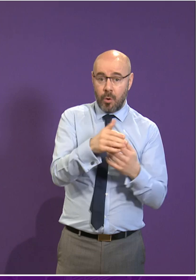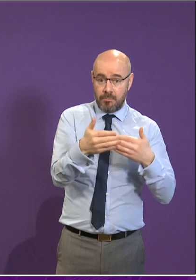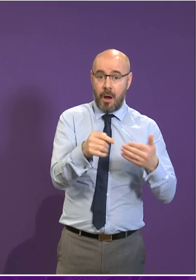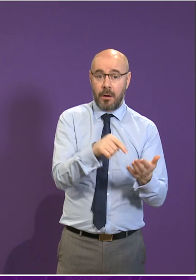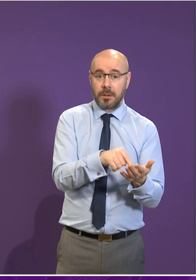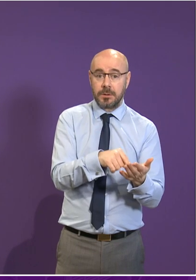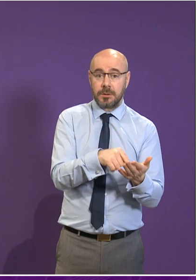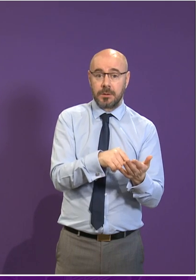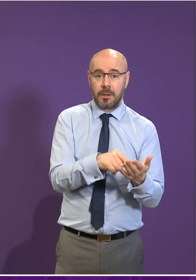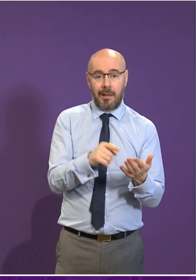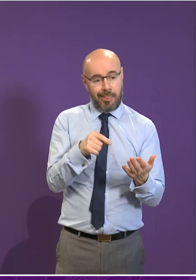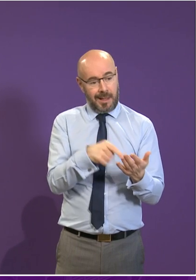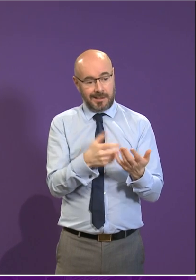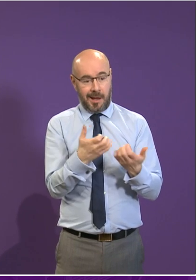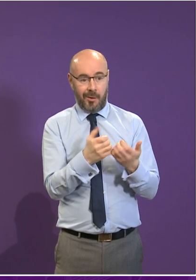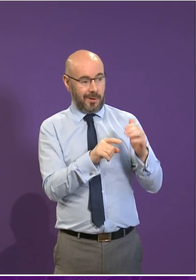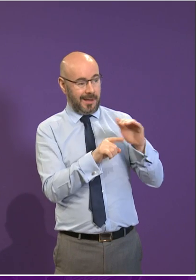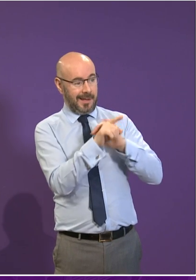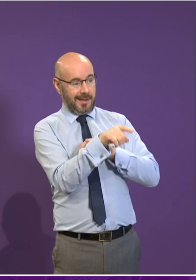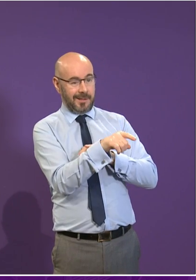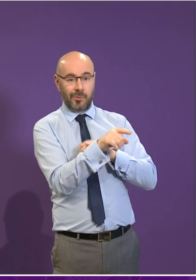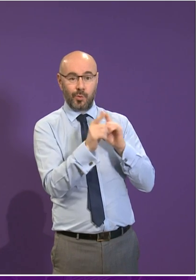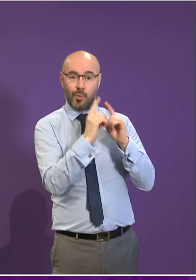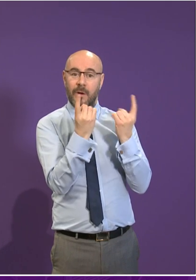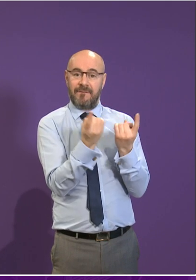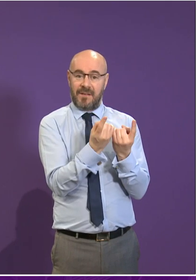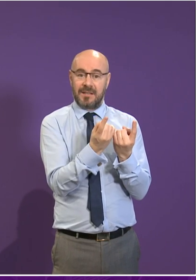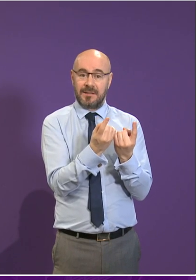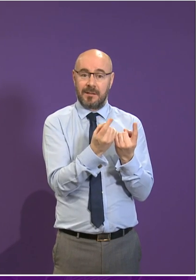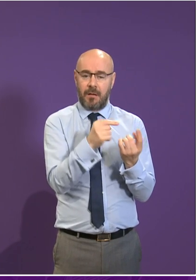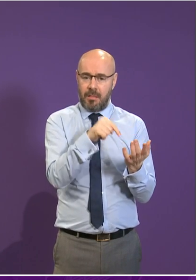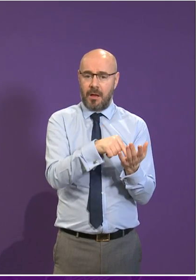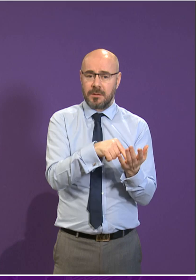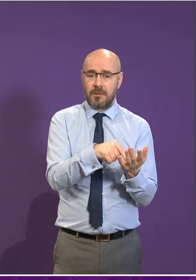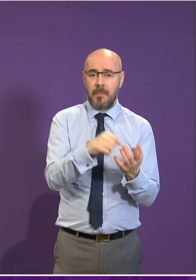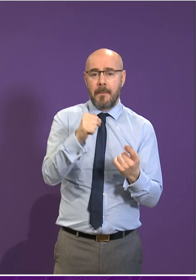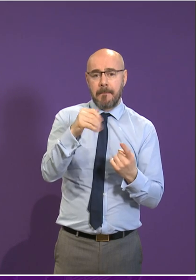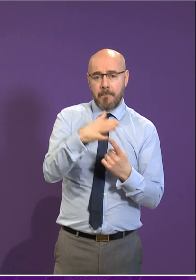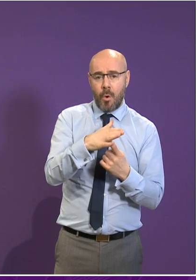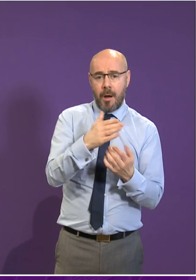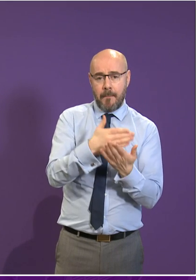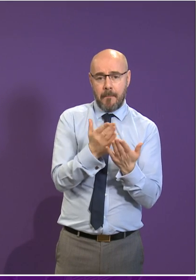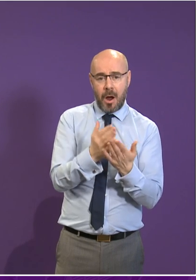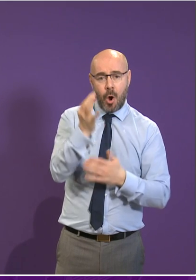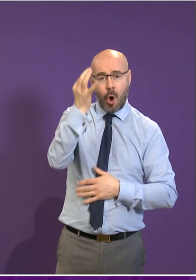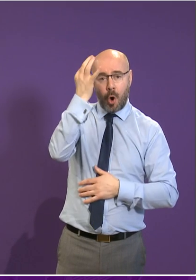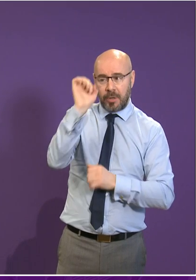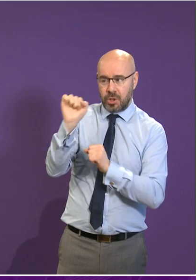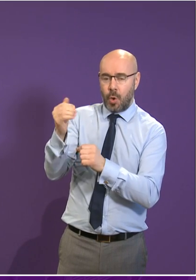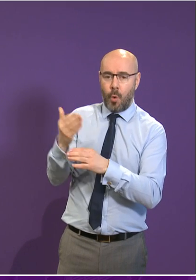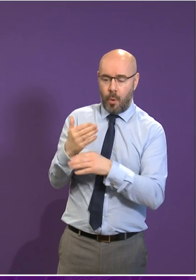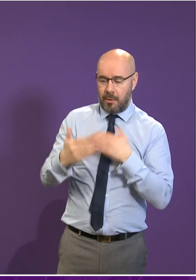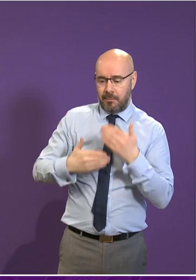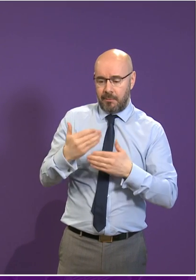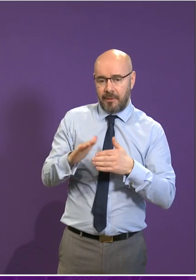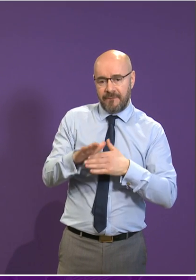know, after all, the kind of gateway into the university. So that will play a very, very important part of the Commissioner's work going forward, I'm sure.